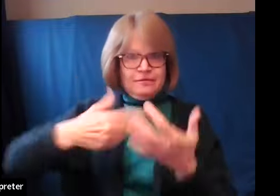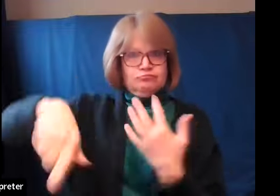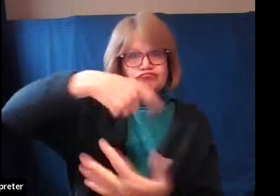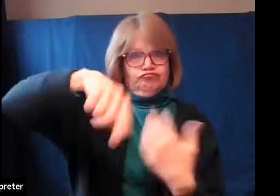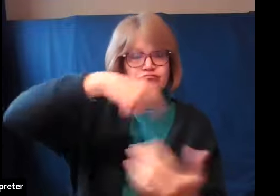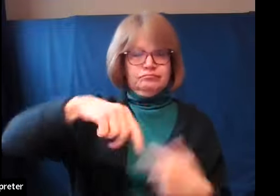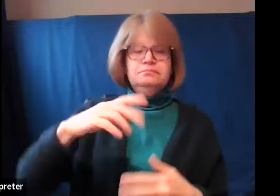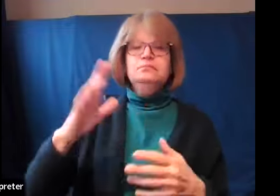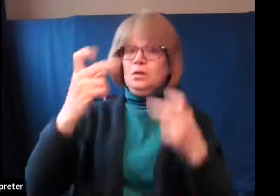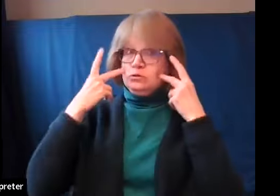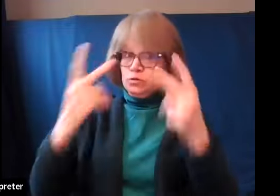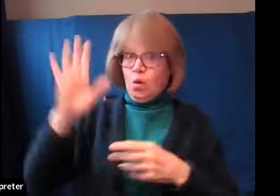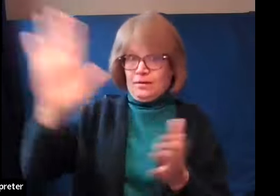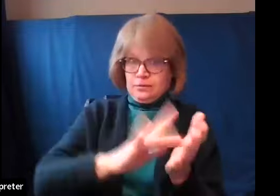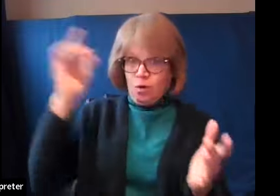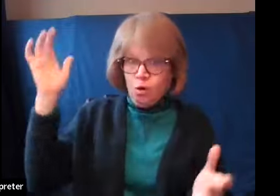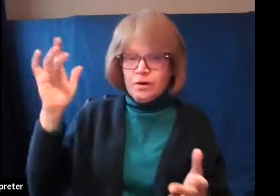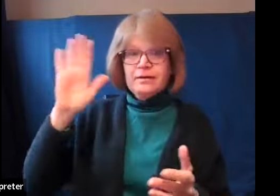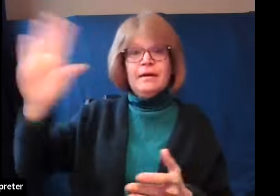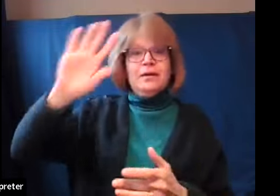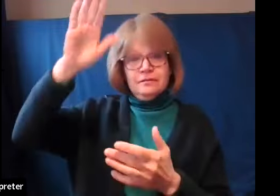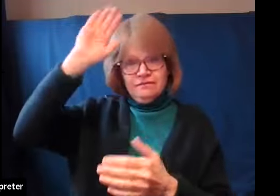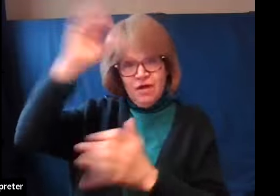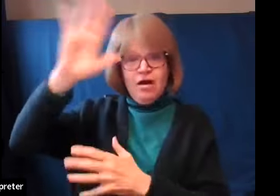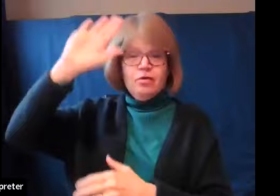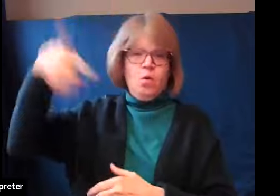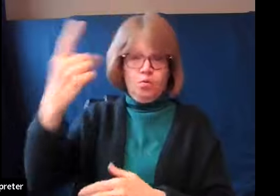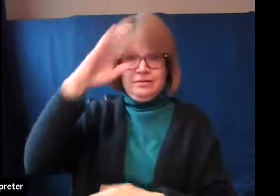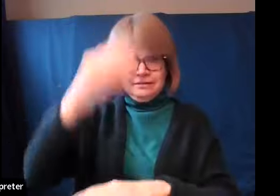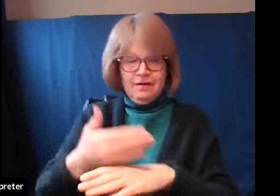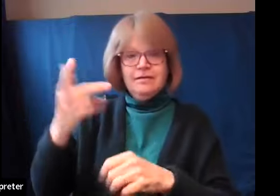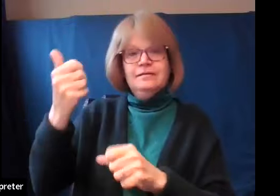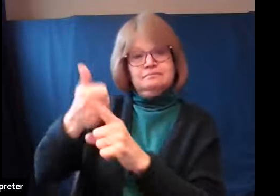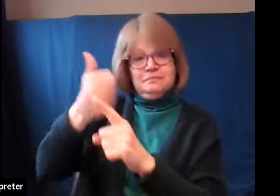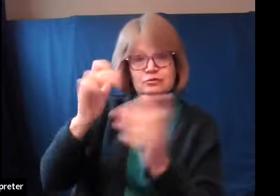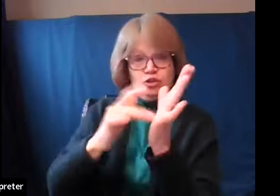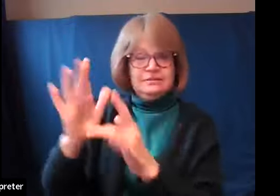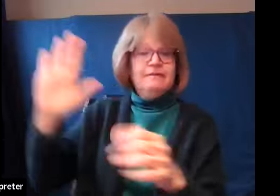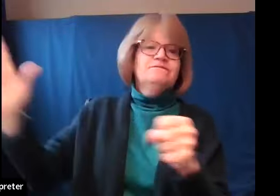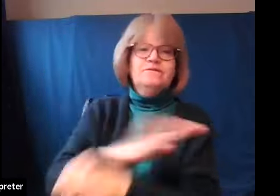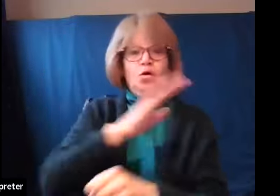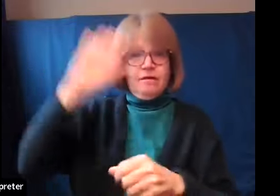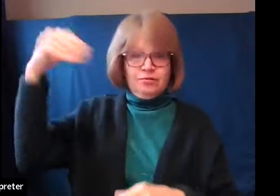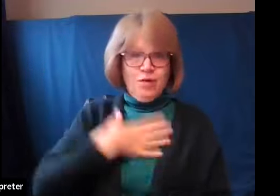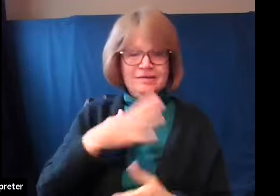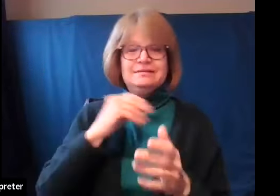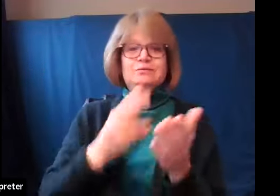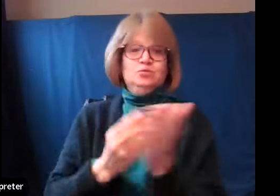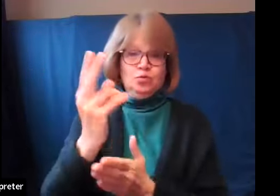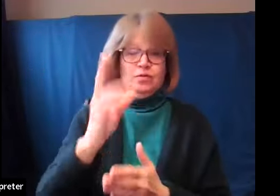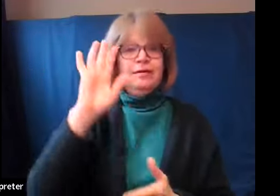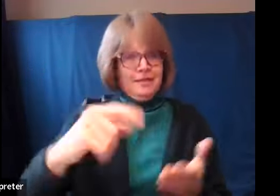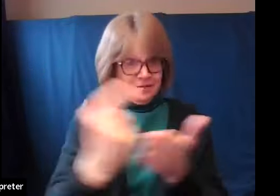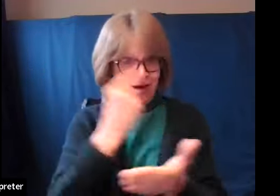glory, the glory as of a Father's only Son, full of grace and truth. This is the gospel of the